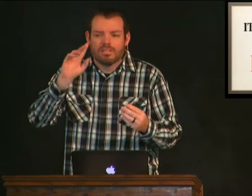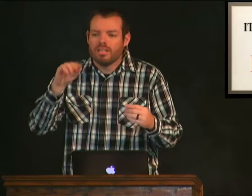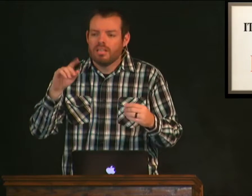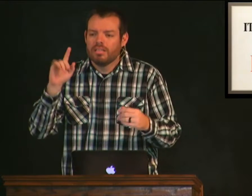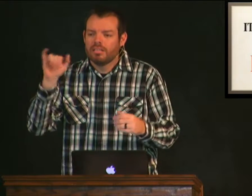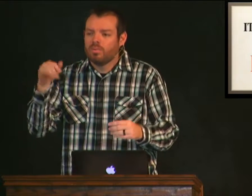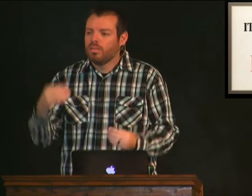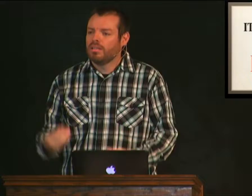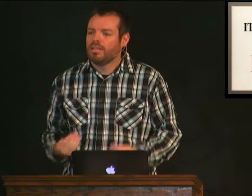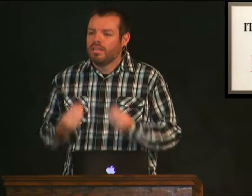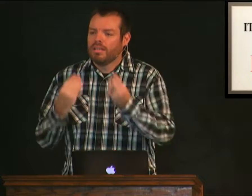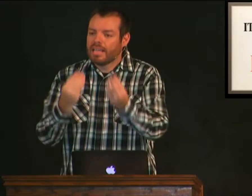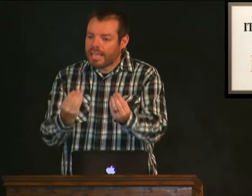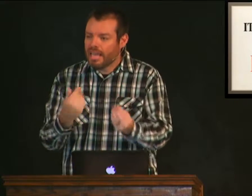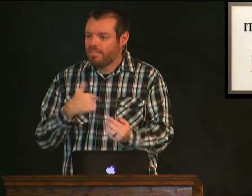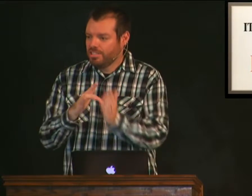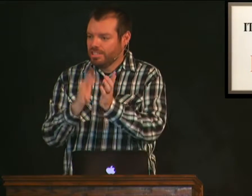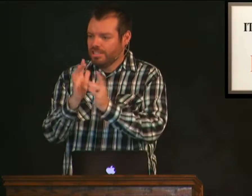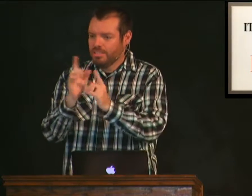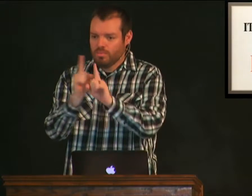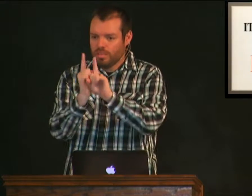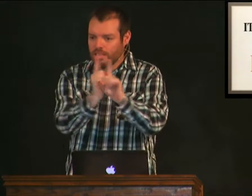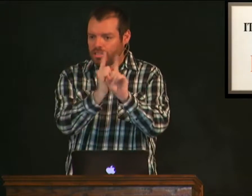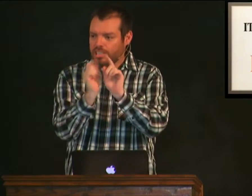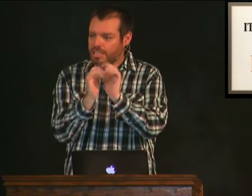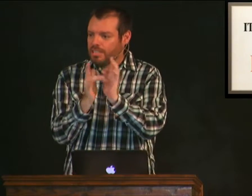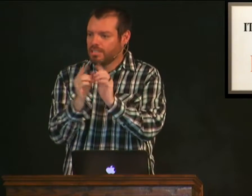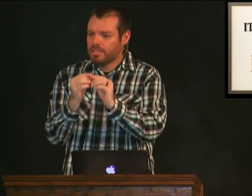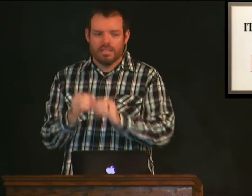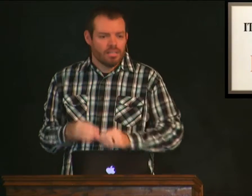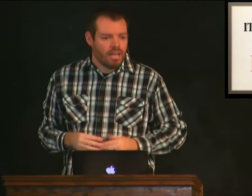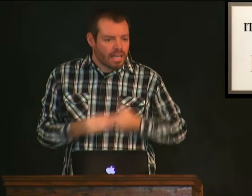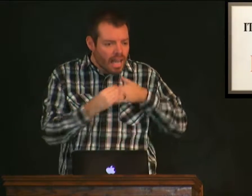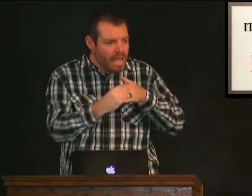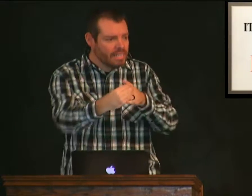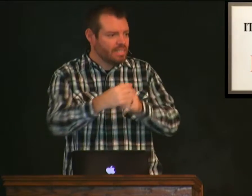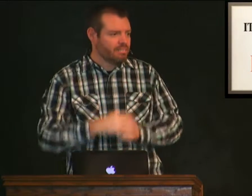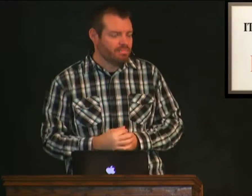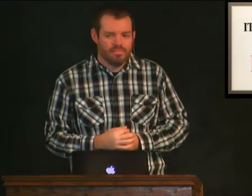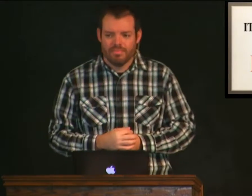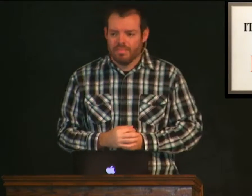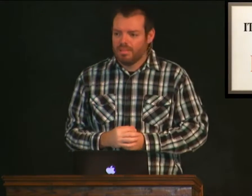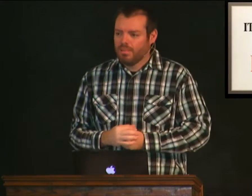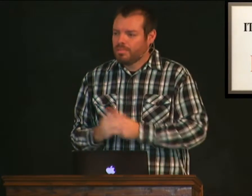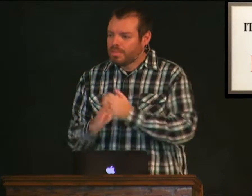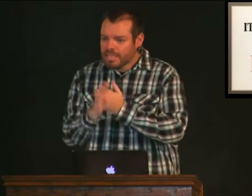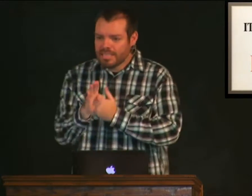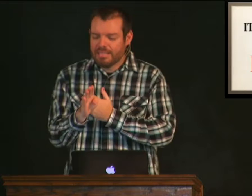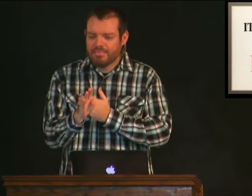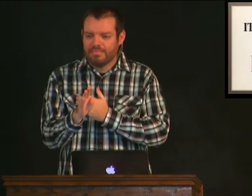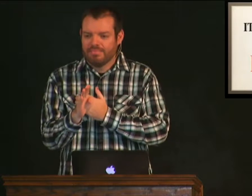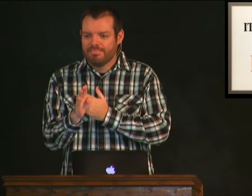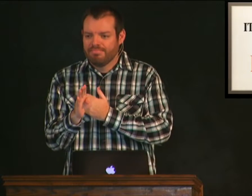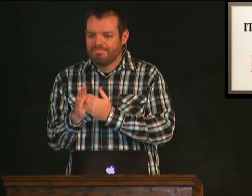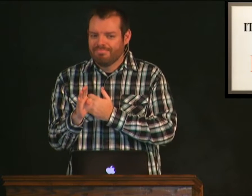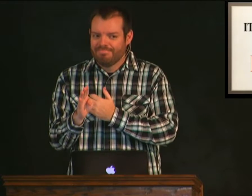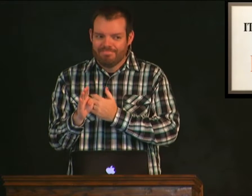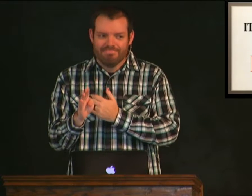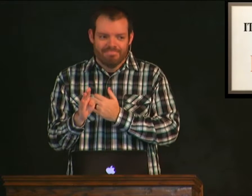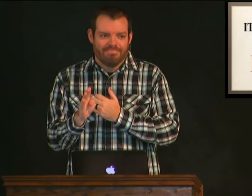Spirit, the one that gave us Jesus, with Jesus, guided him, protected him,